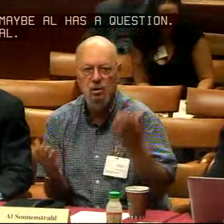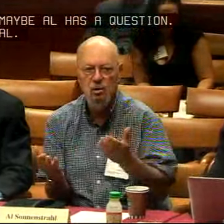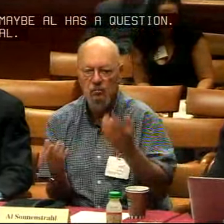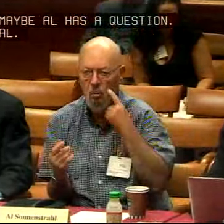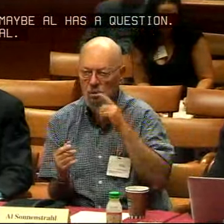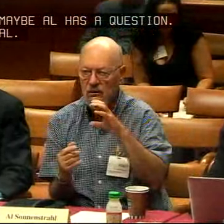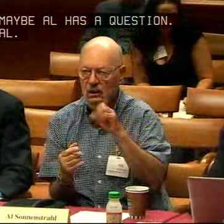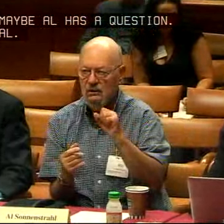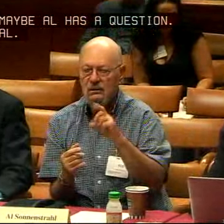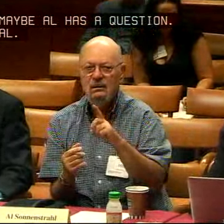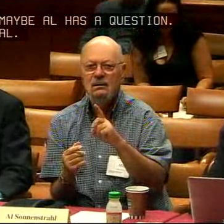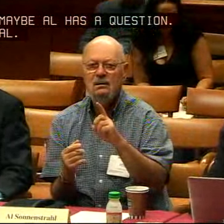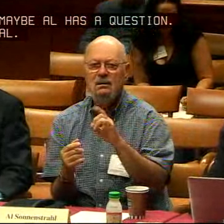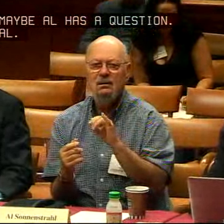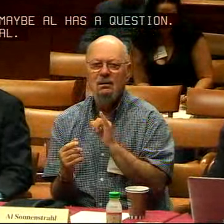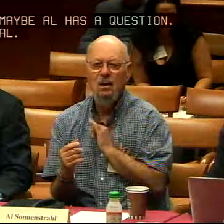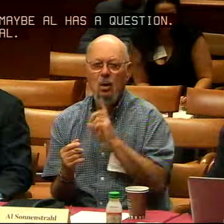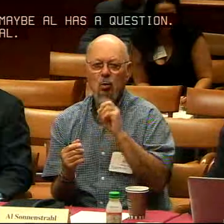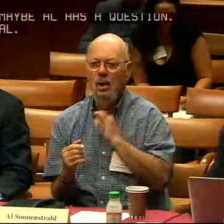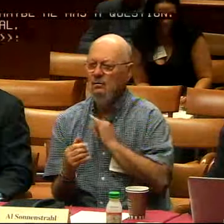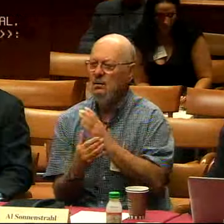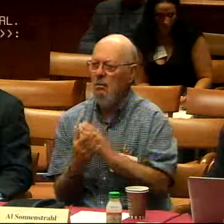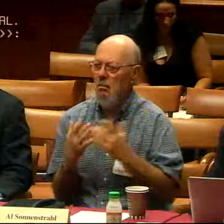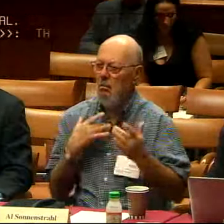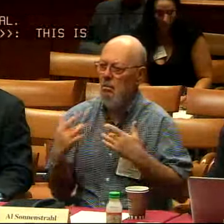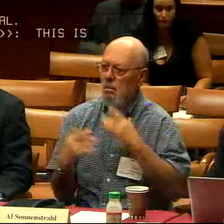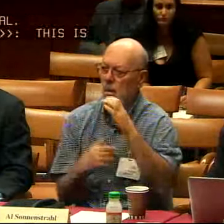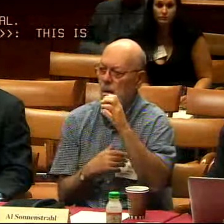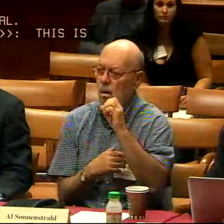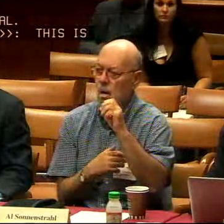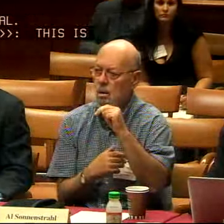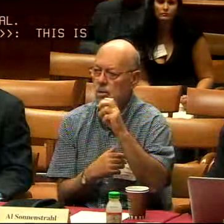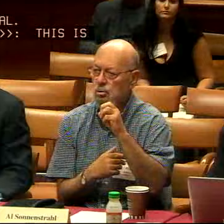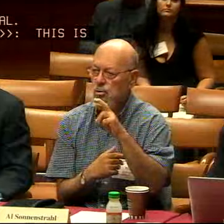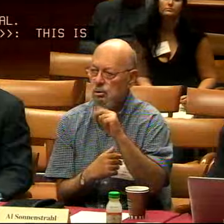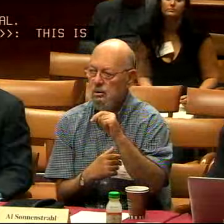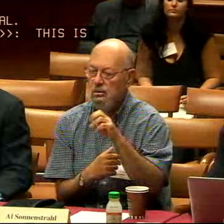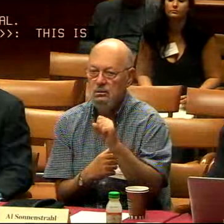This is Al from CSD, and I do have some concerns.